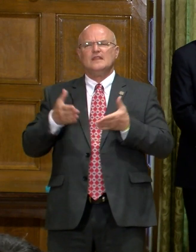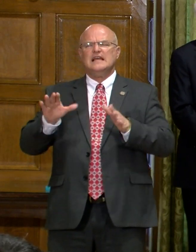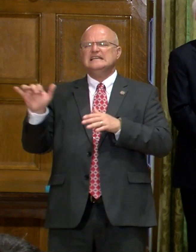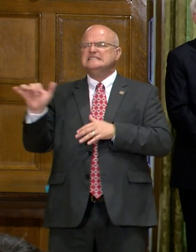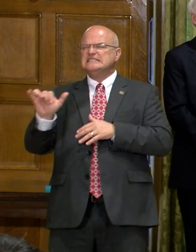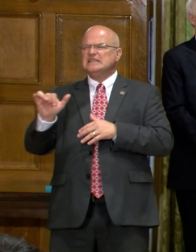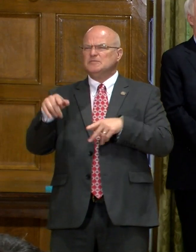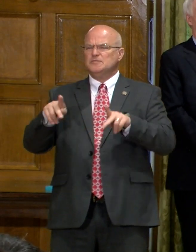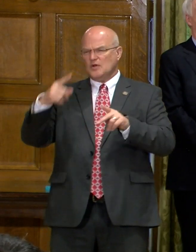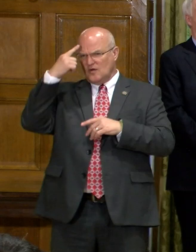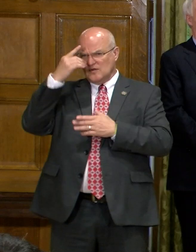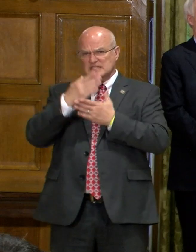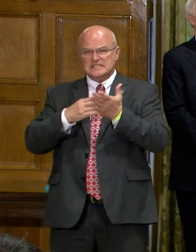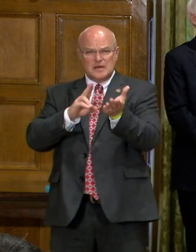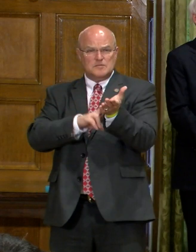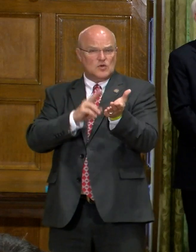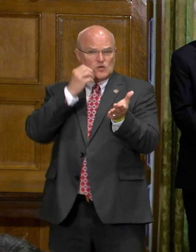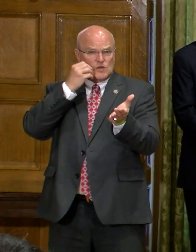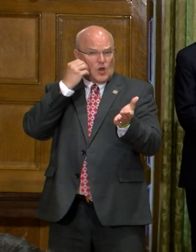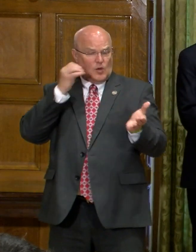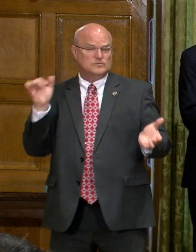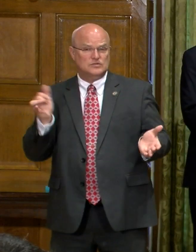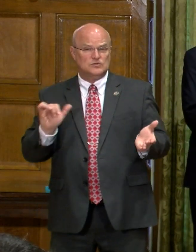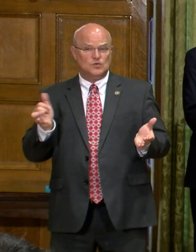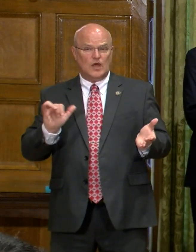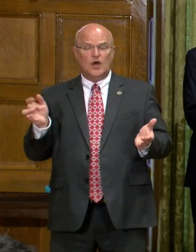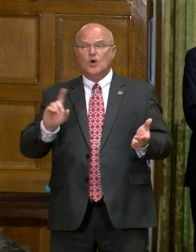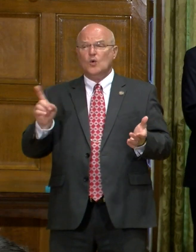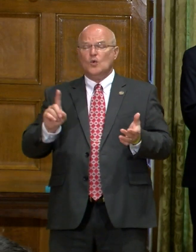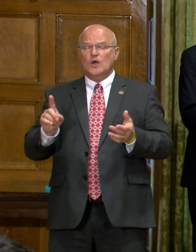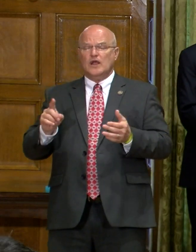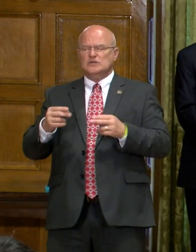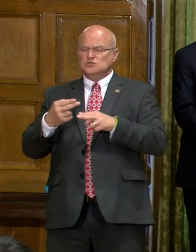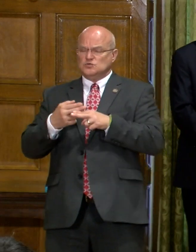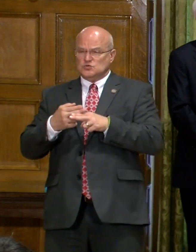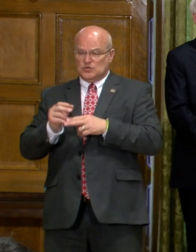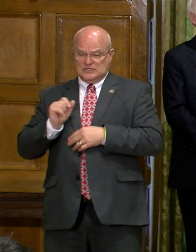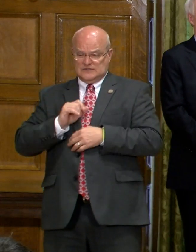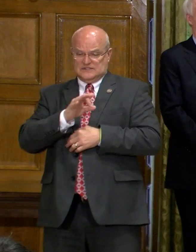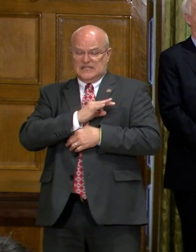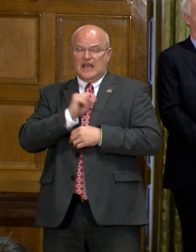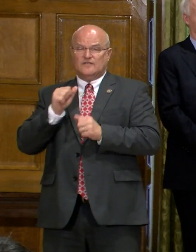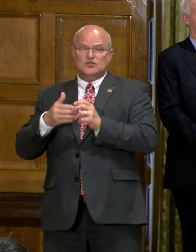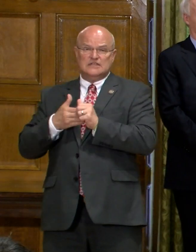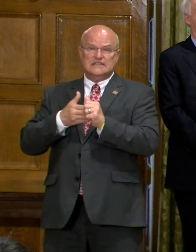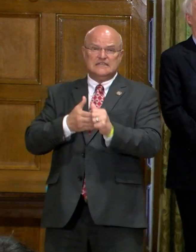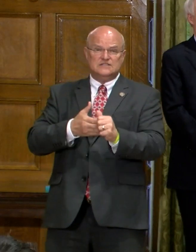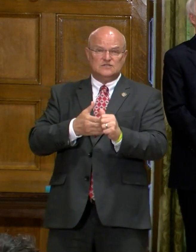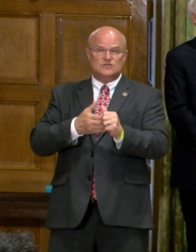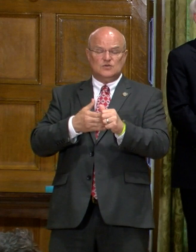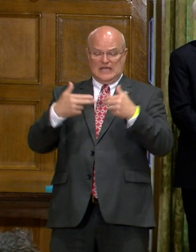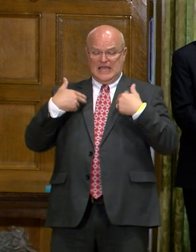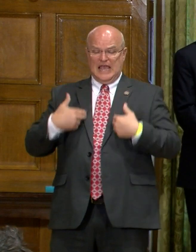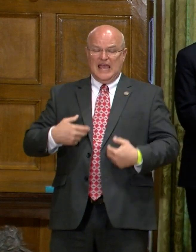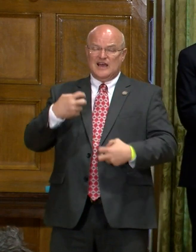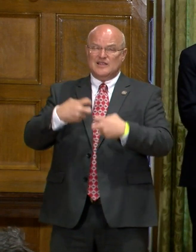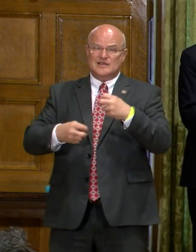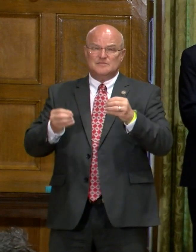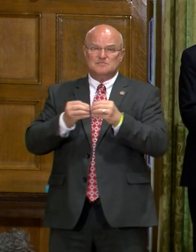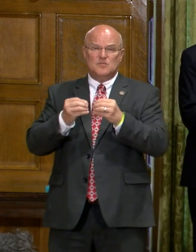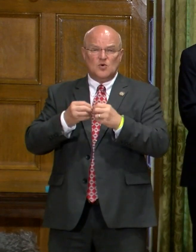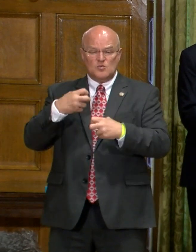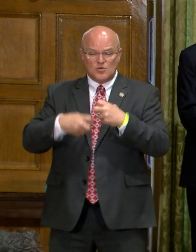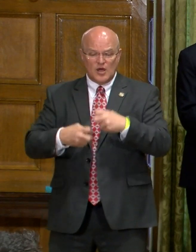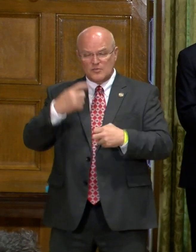for similar provisions for some nursing homes as well, where a critical shortage of staff could lead to health issues